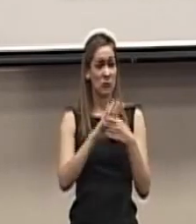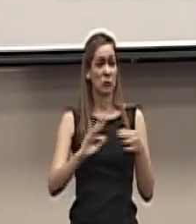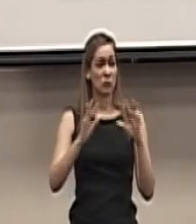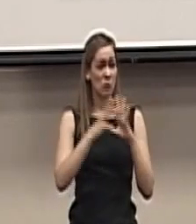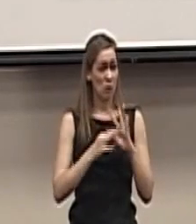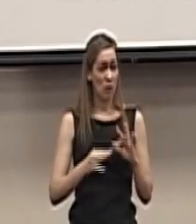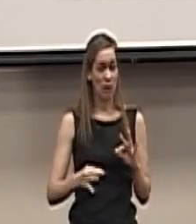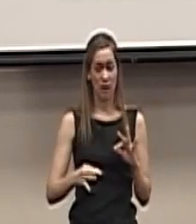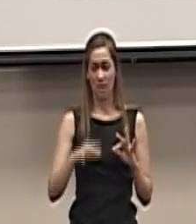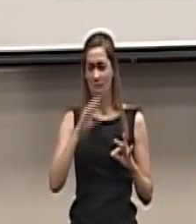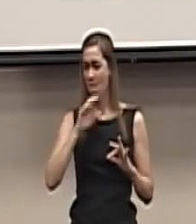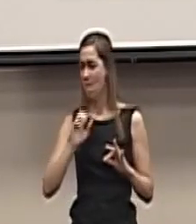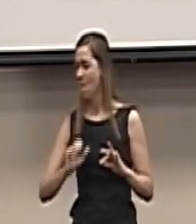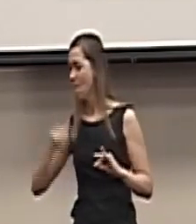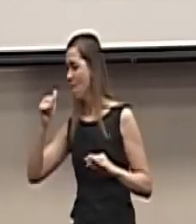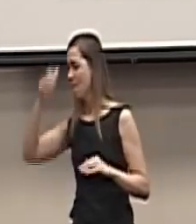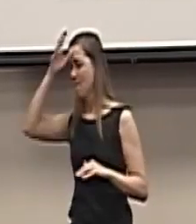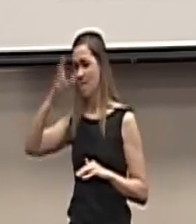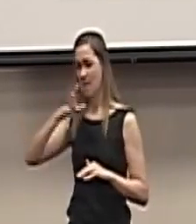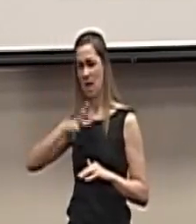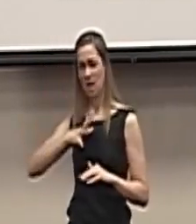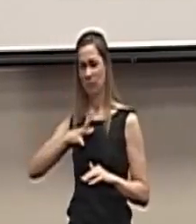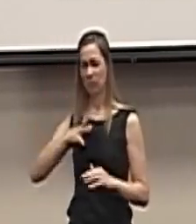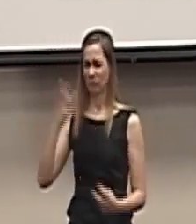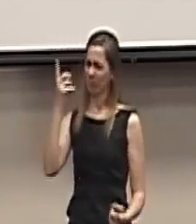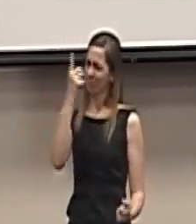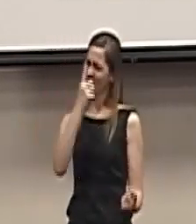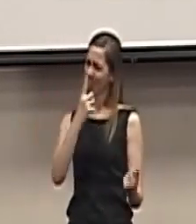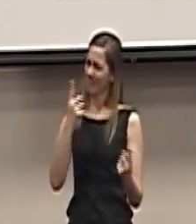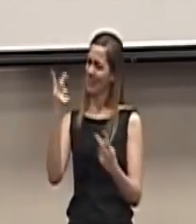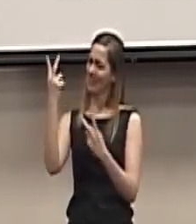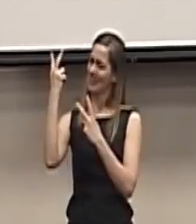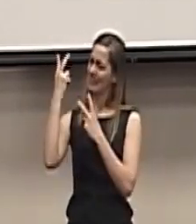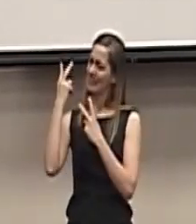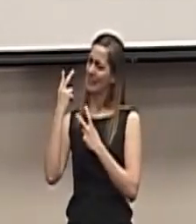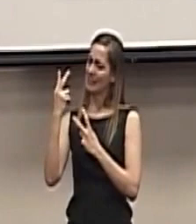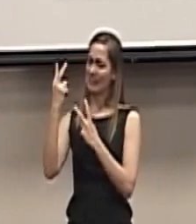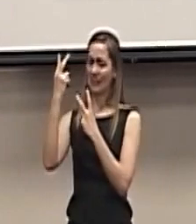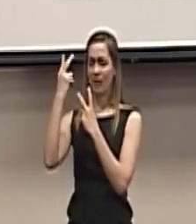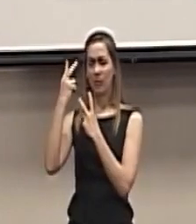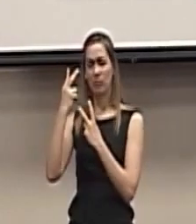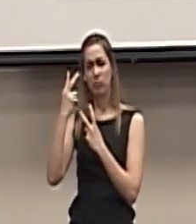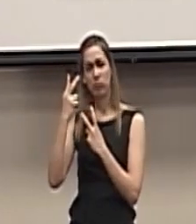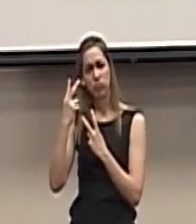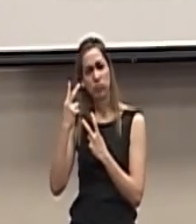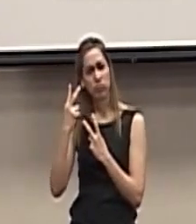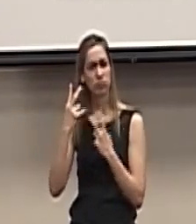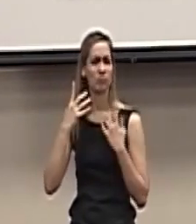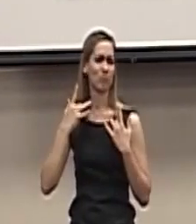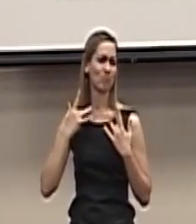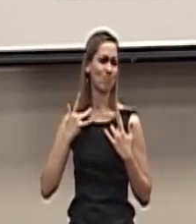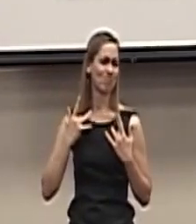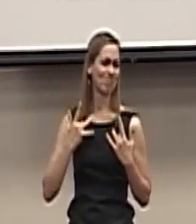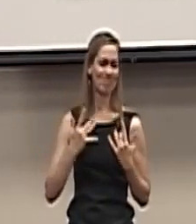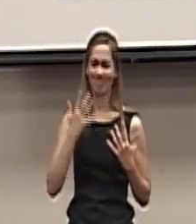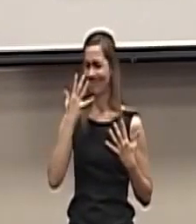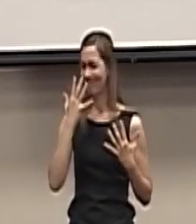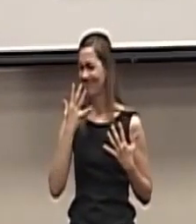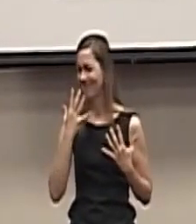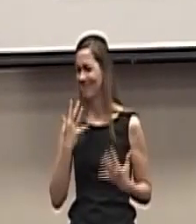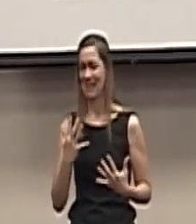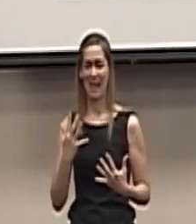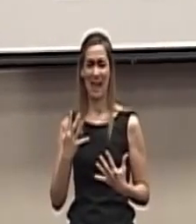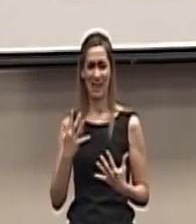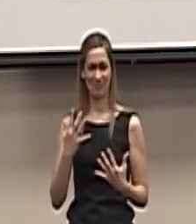the older men who are looking and they're thinking about the past, and they're thinking, and it brings deep sadness to